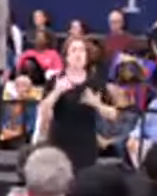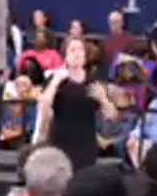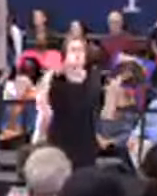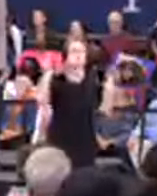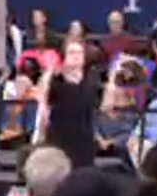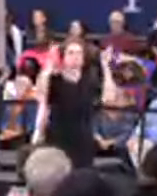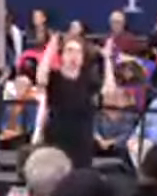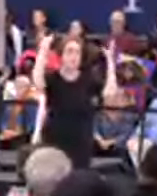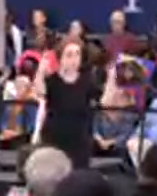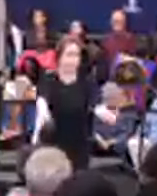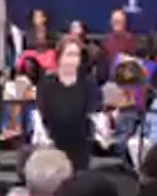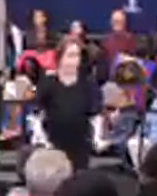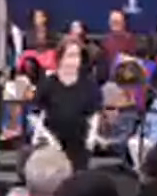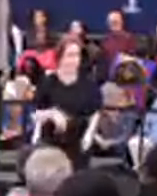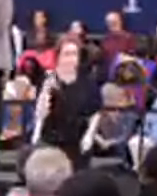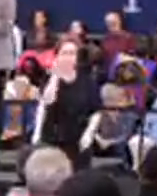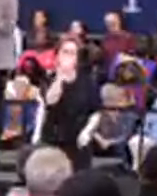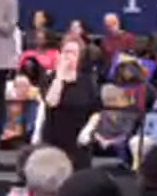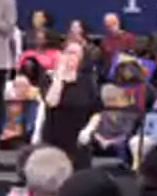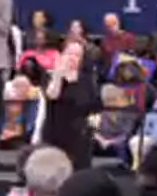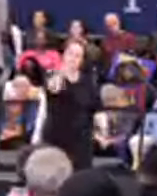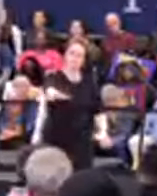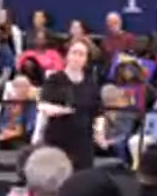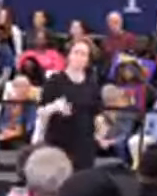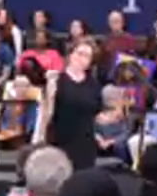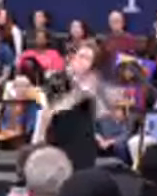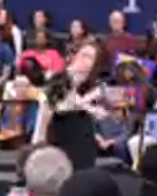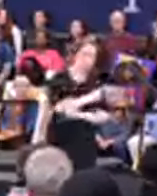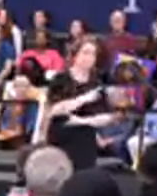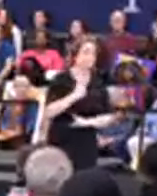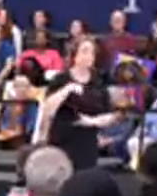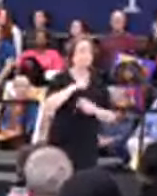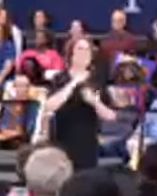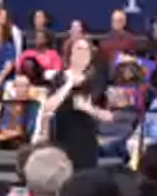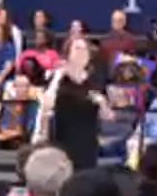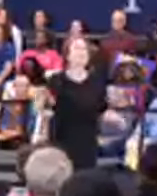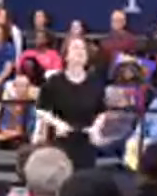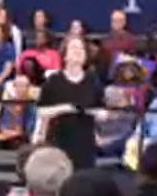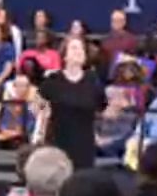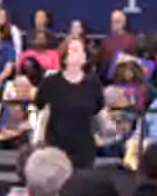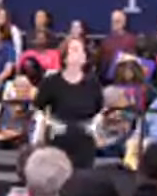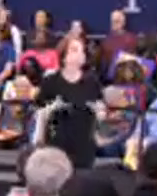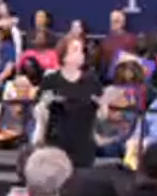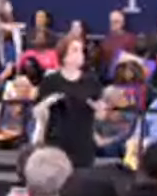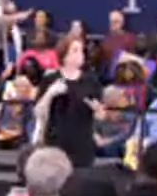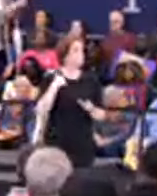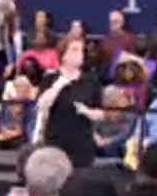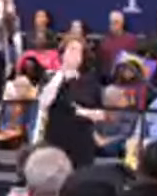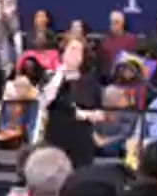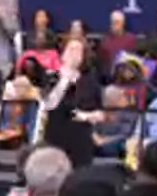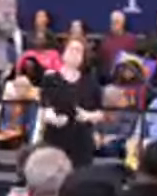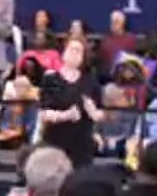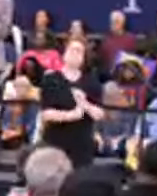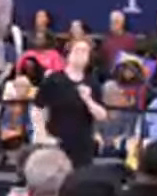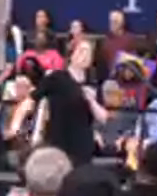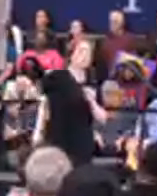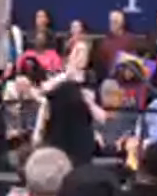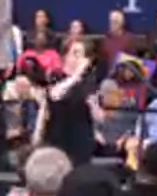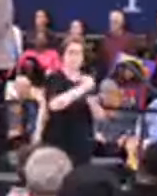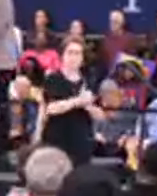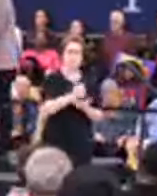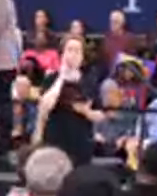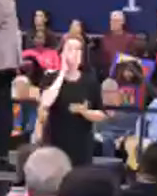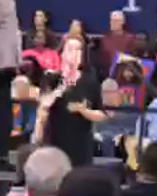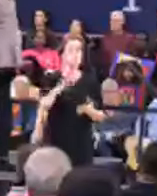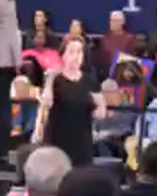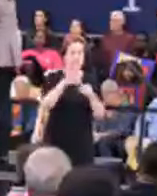No. We've seen the worst of human tragedies. What we are waiting for is action. So I will tell you, with your help, we will